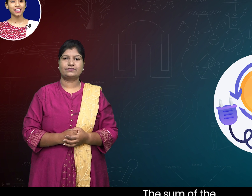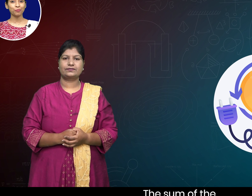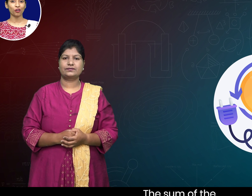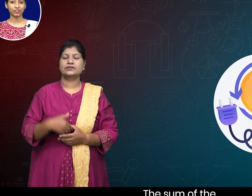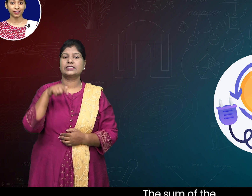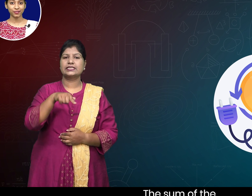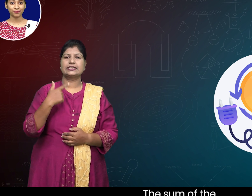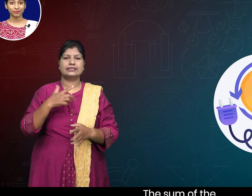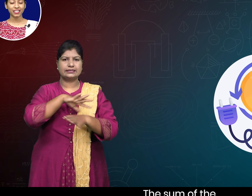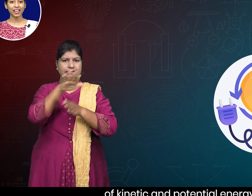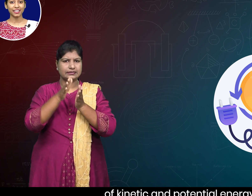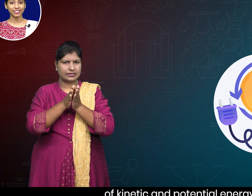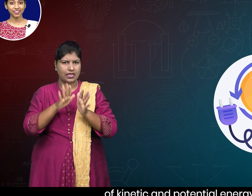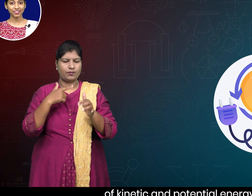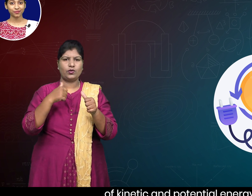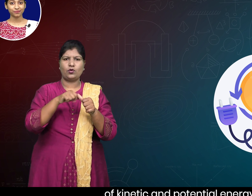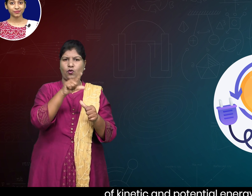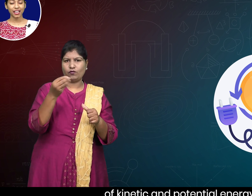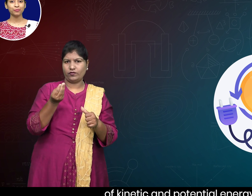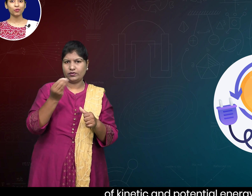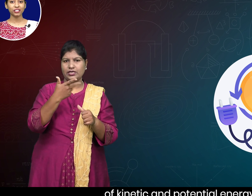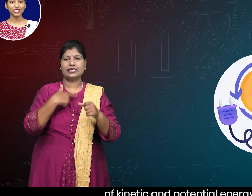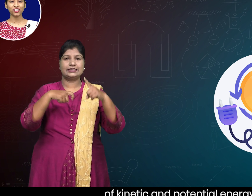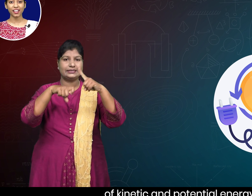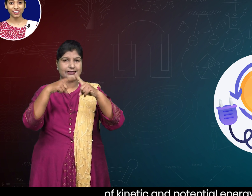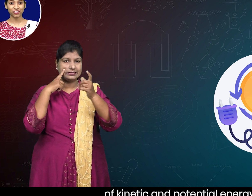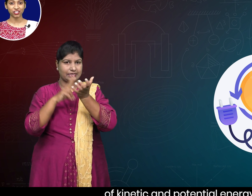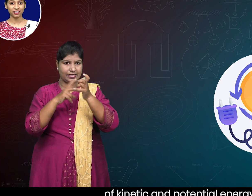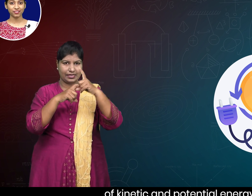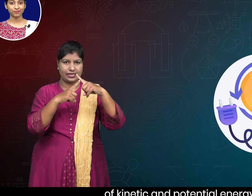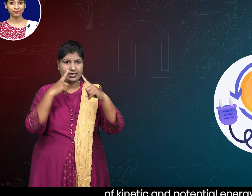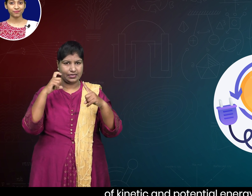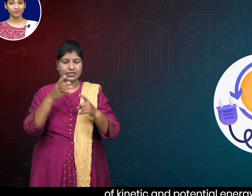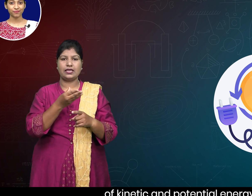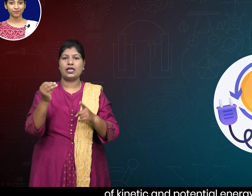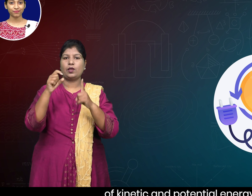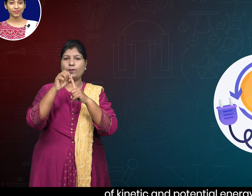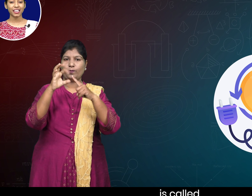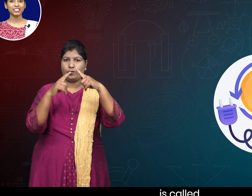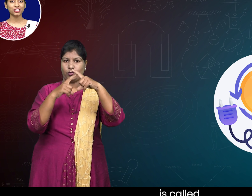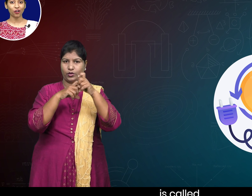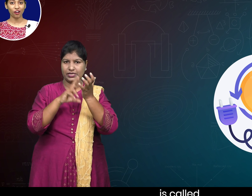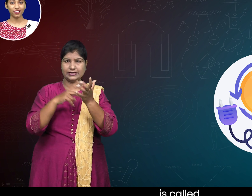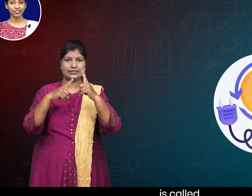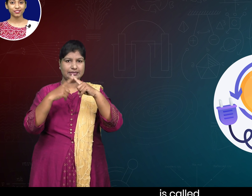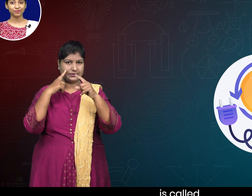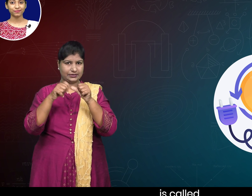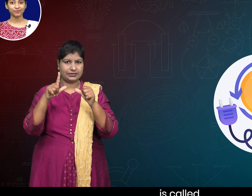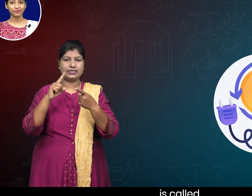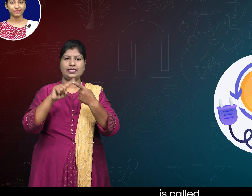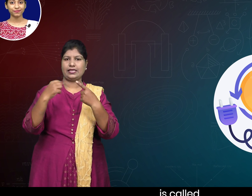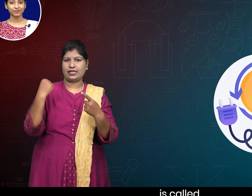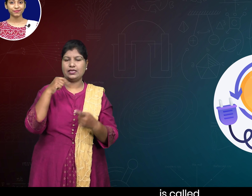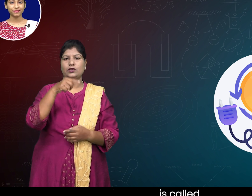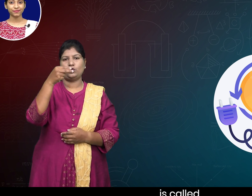The sum of the kinetic and potential energy is called